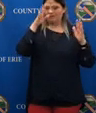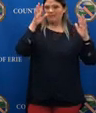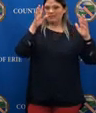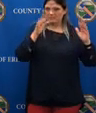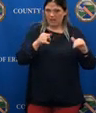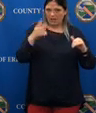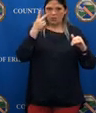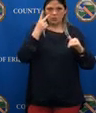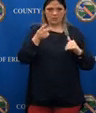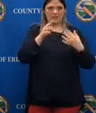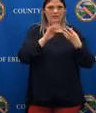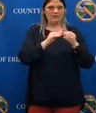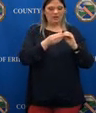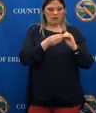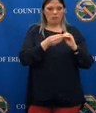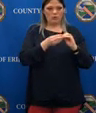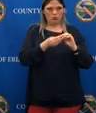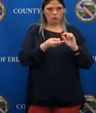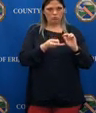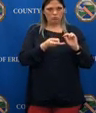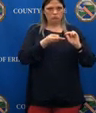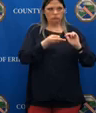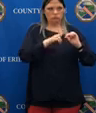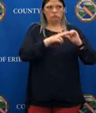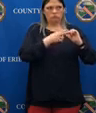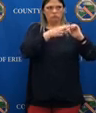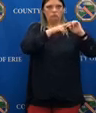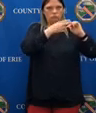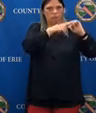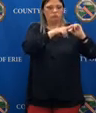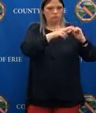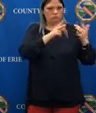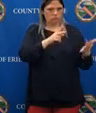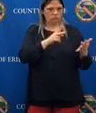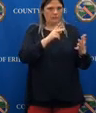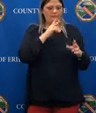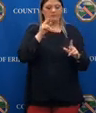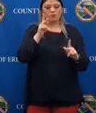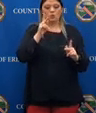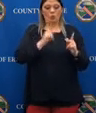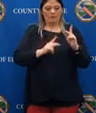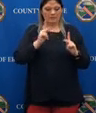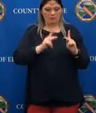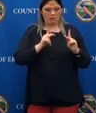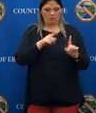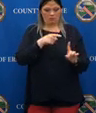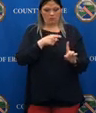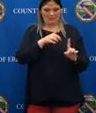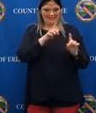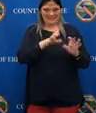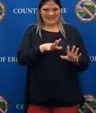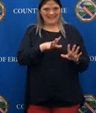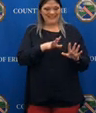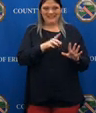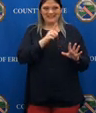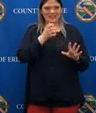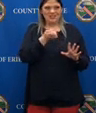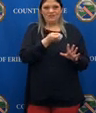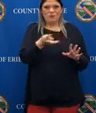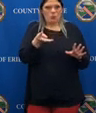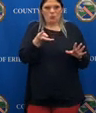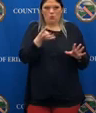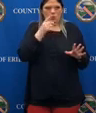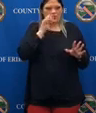those numbers ramp up. But again, the people that are tested, it's really a select portion of the